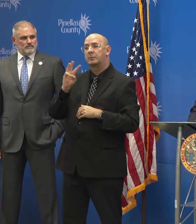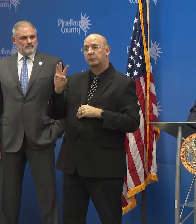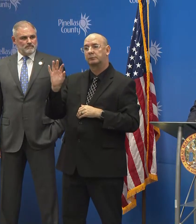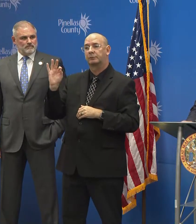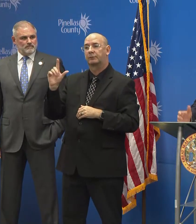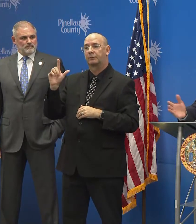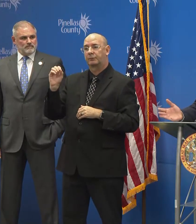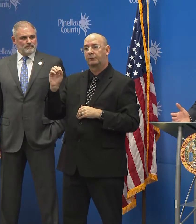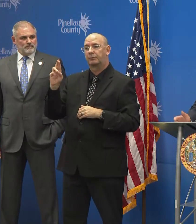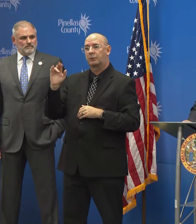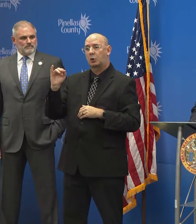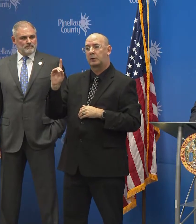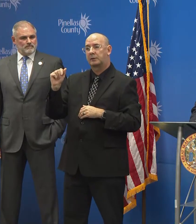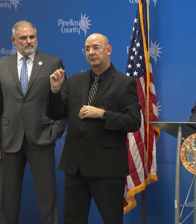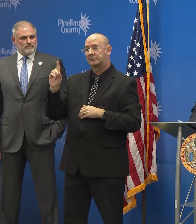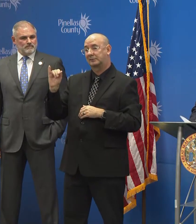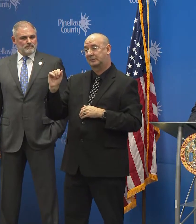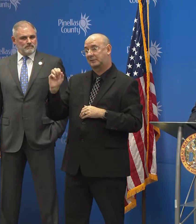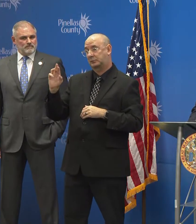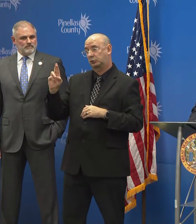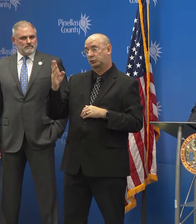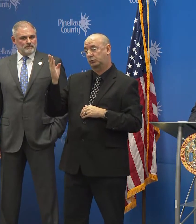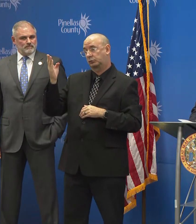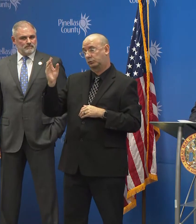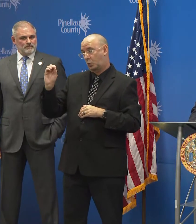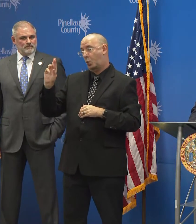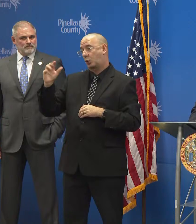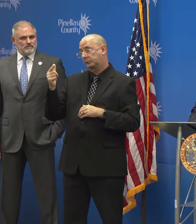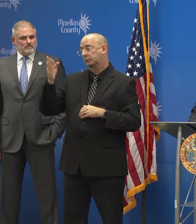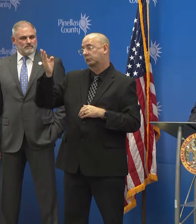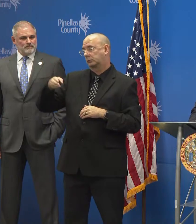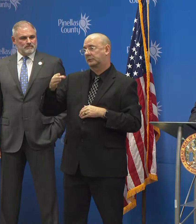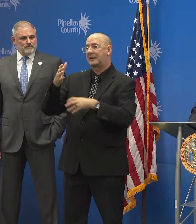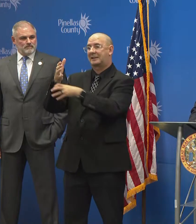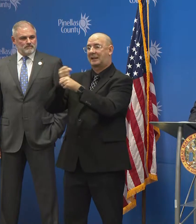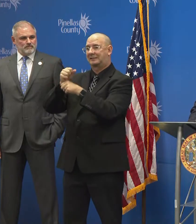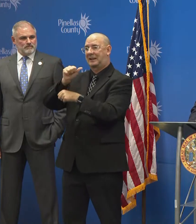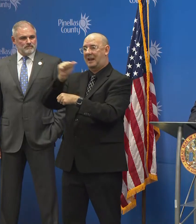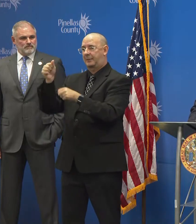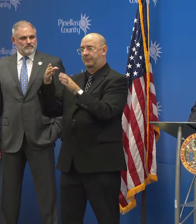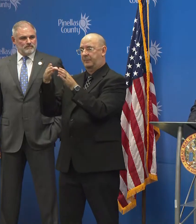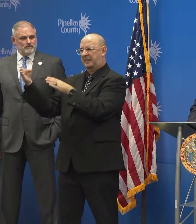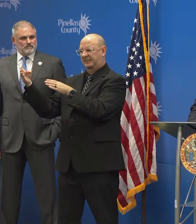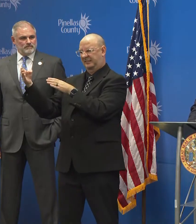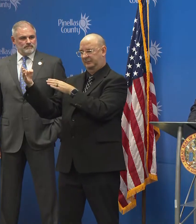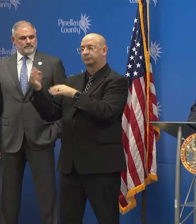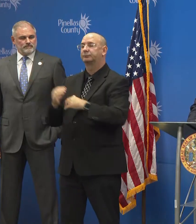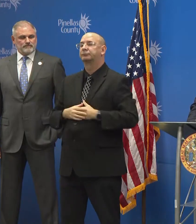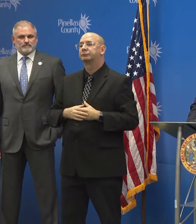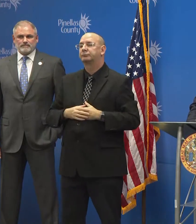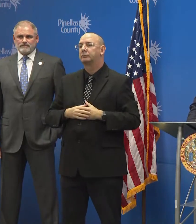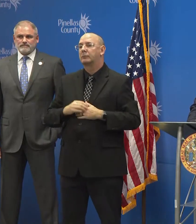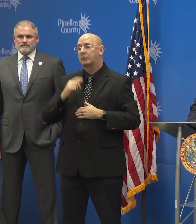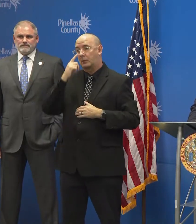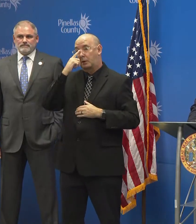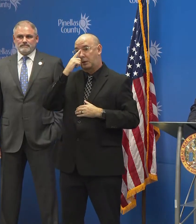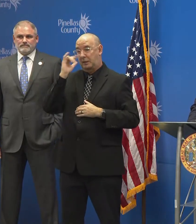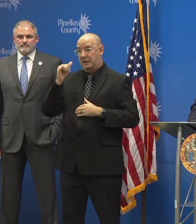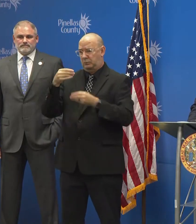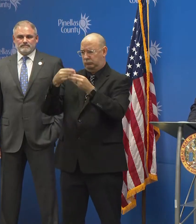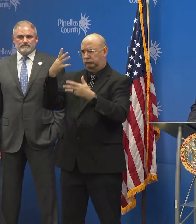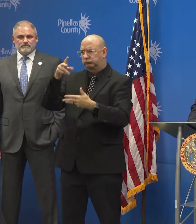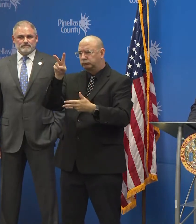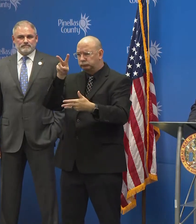FloridaDisaster.org/get-a-plan. If you need to know what additional preparations may be necessary if you're new to Florida and you haven't experienced these,